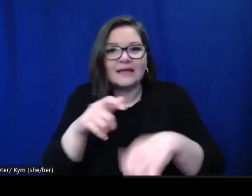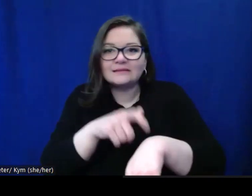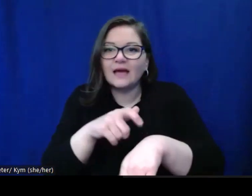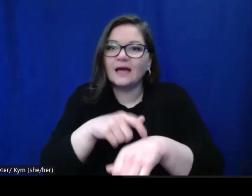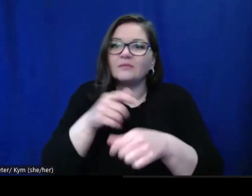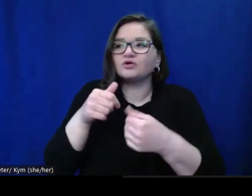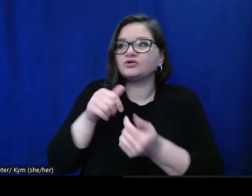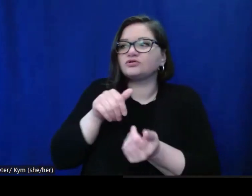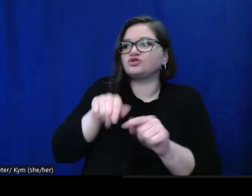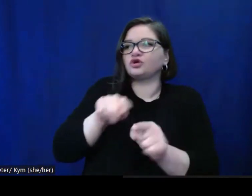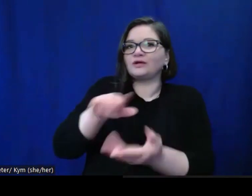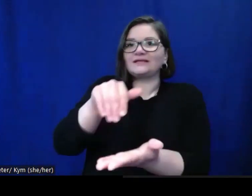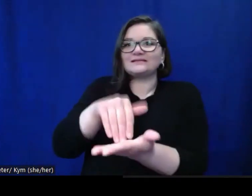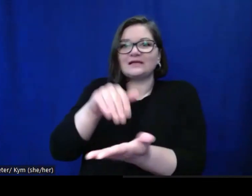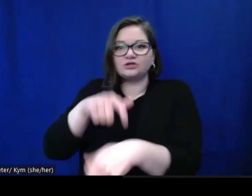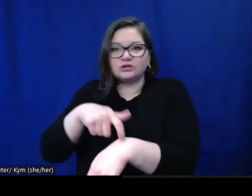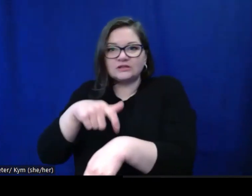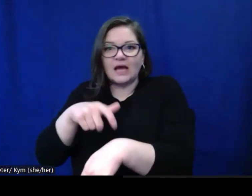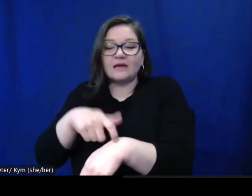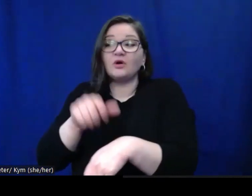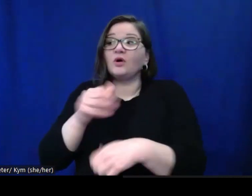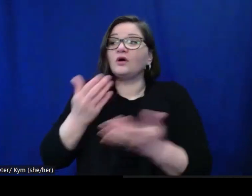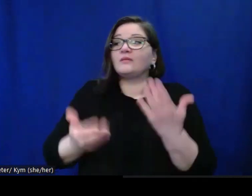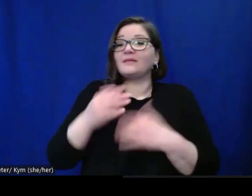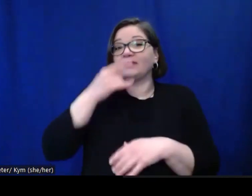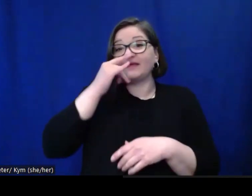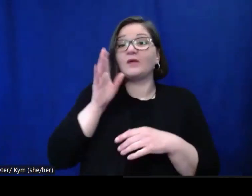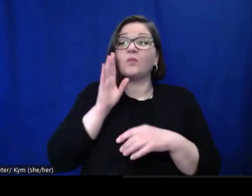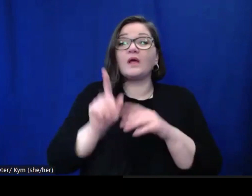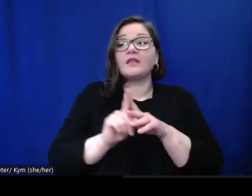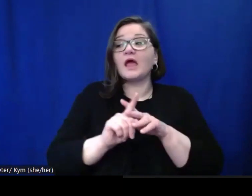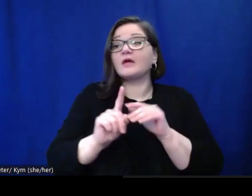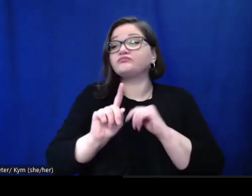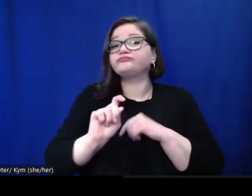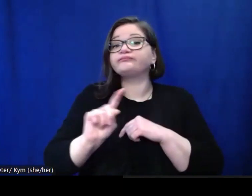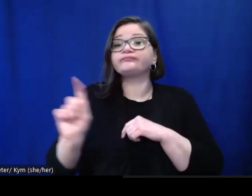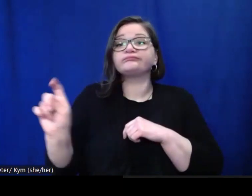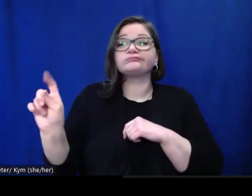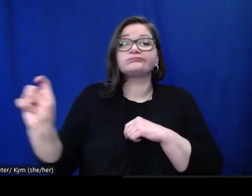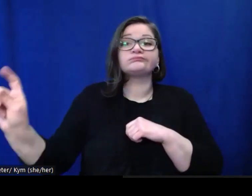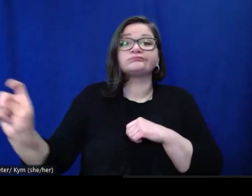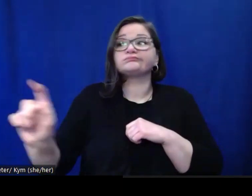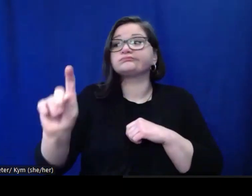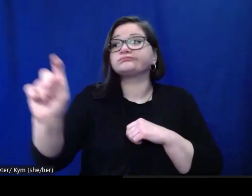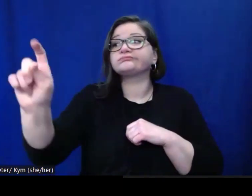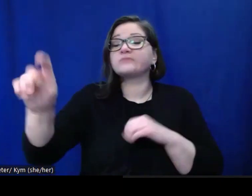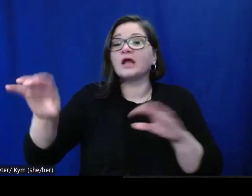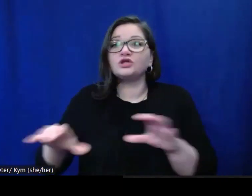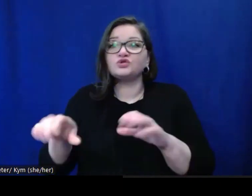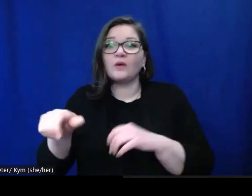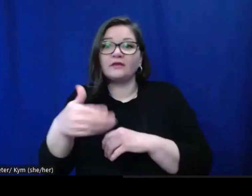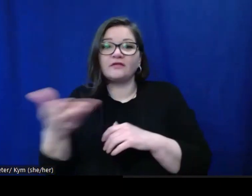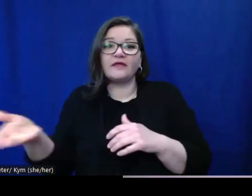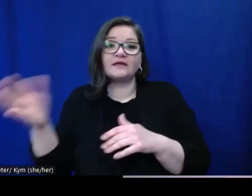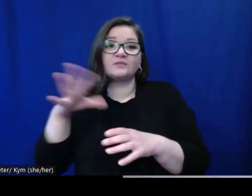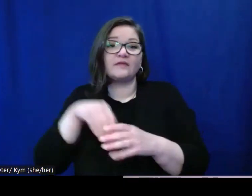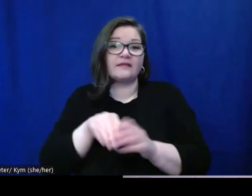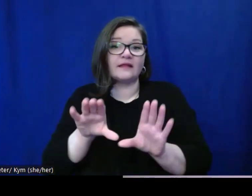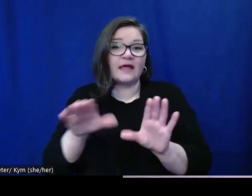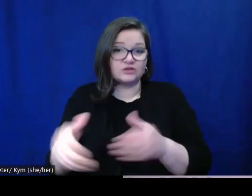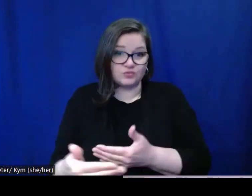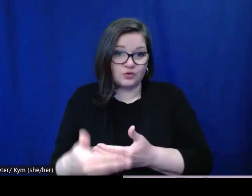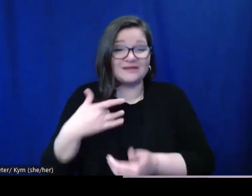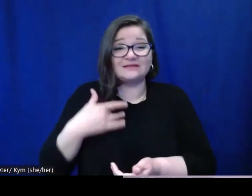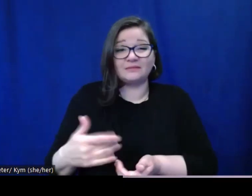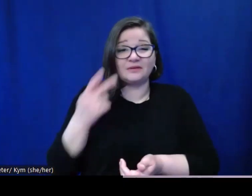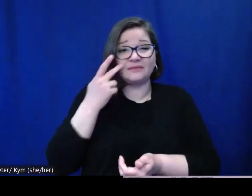that is wandering off and doing all the other things in the classroom. We typically see this in